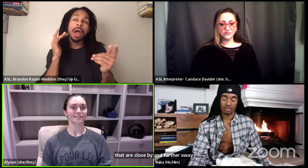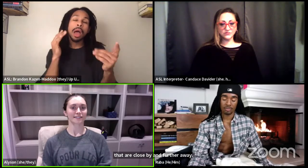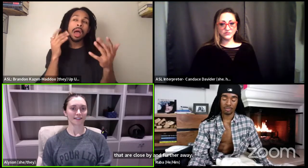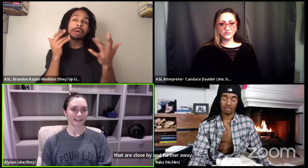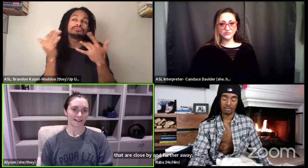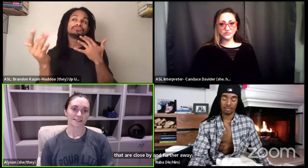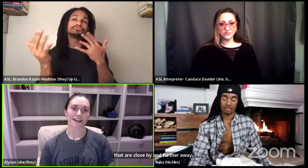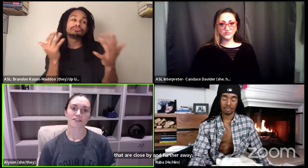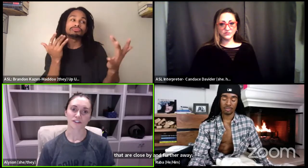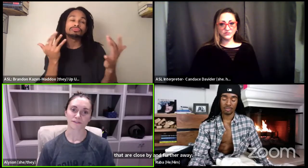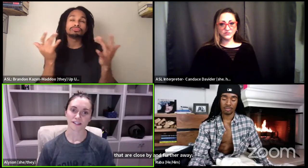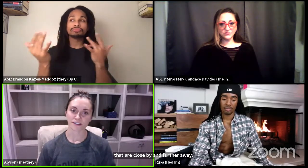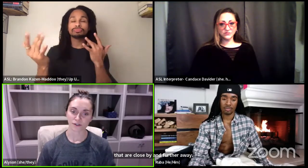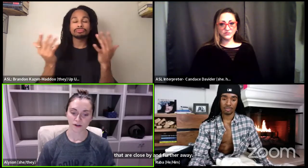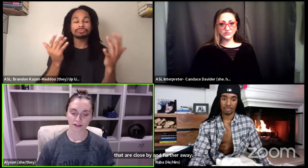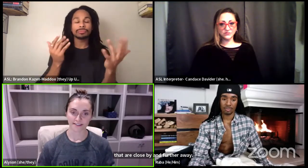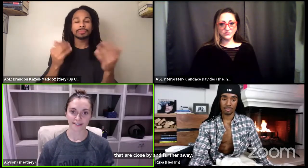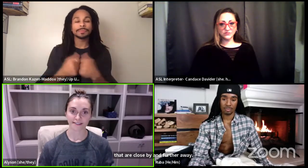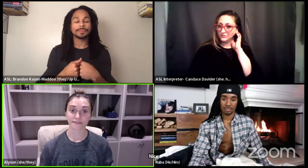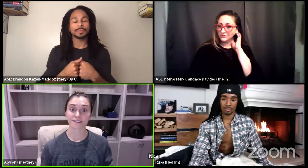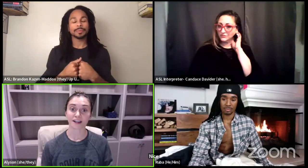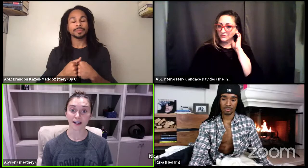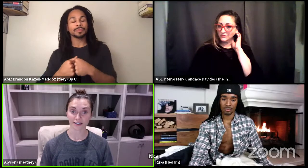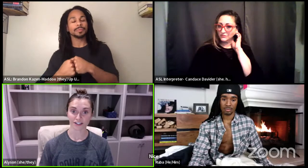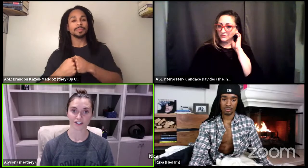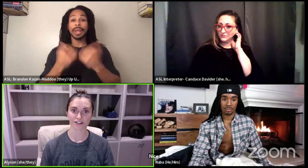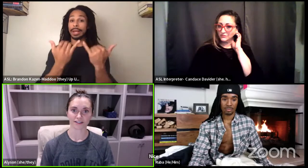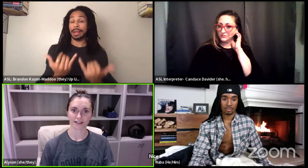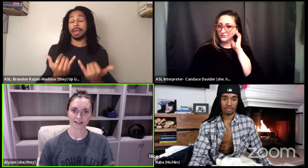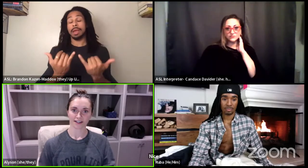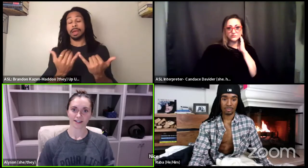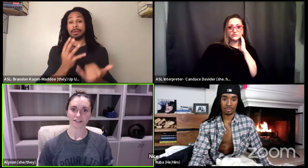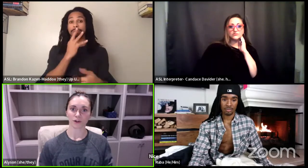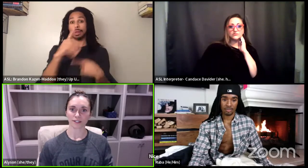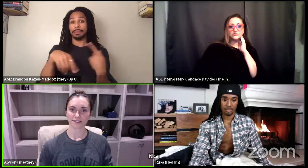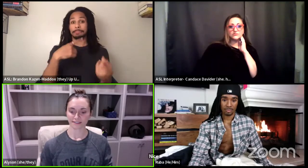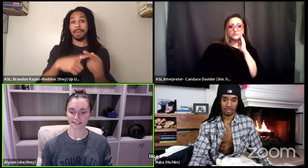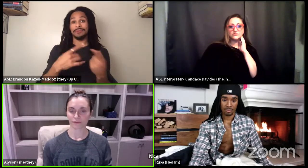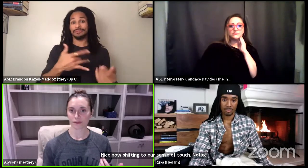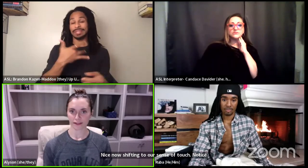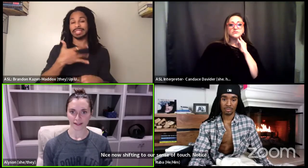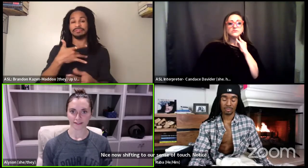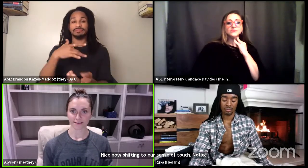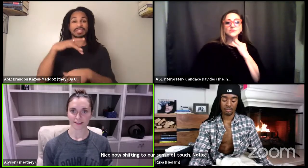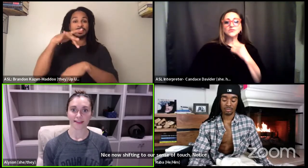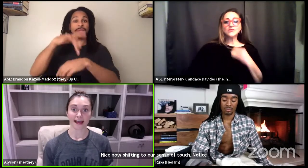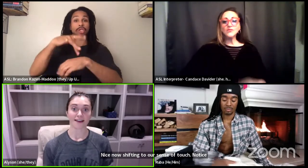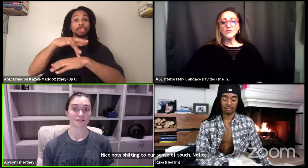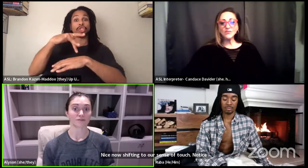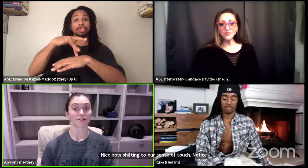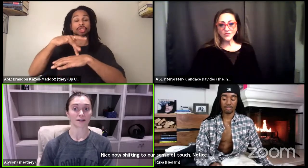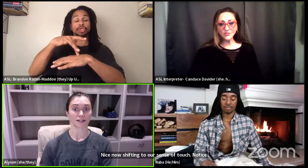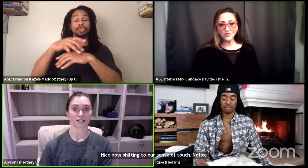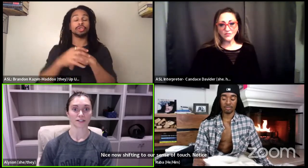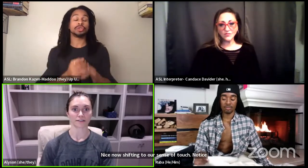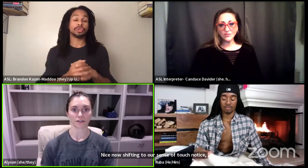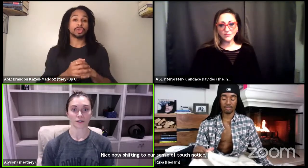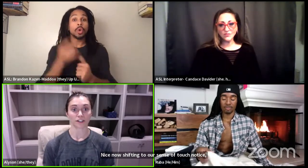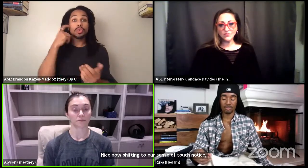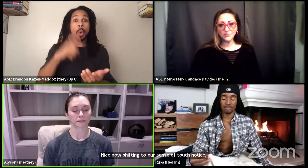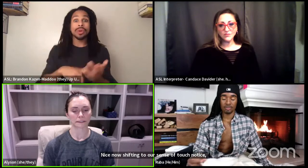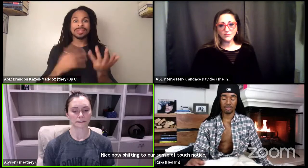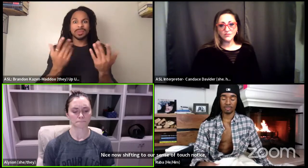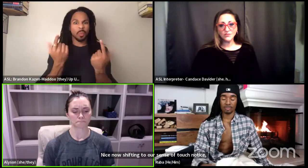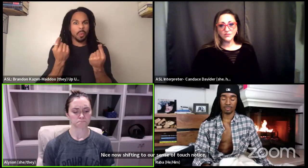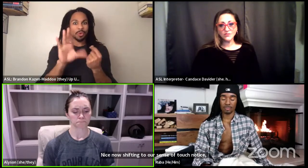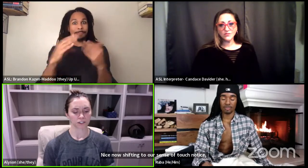Nice. Now shifting to our sense of touch. Notice different things that you are touching. So